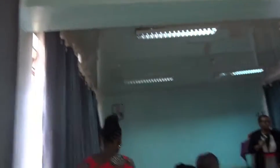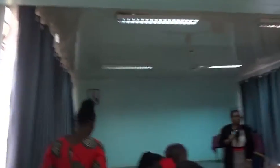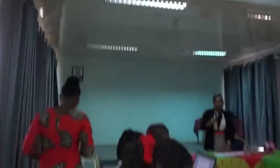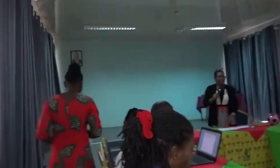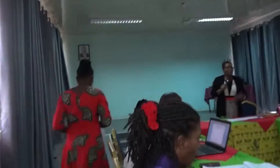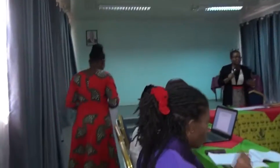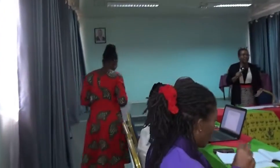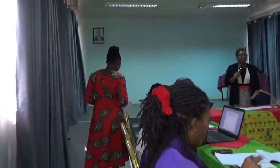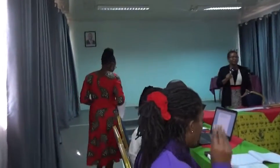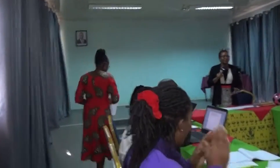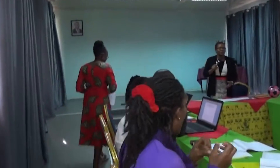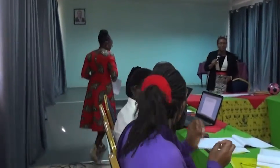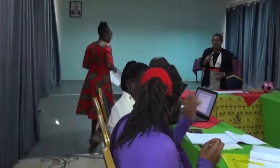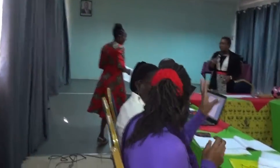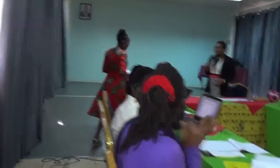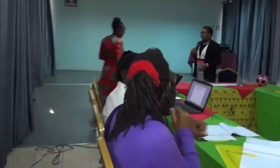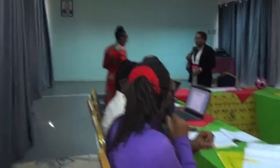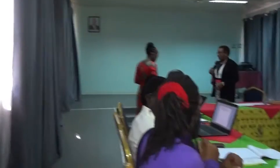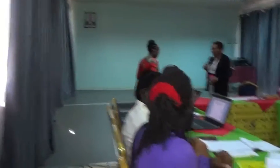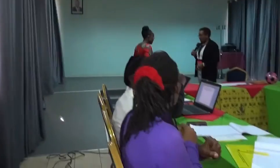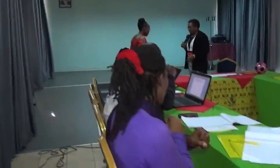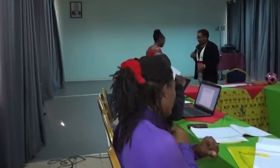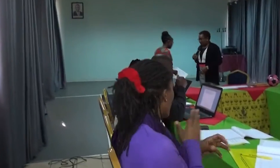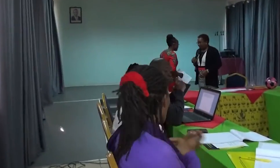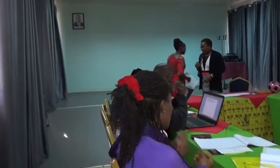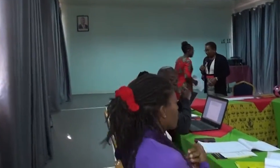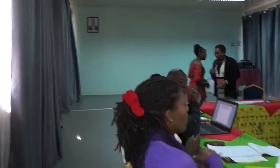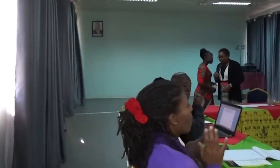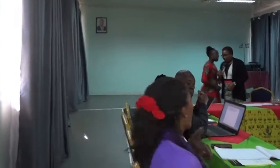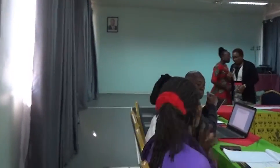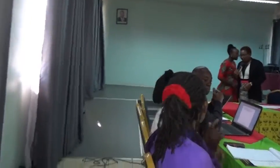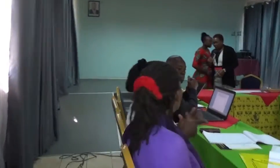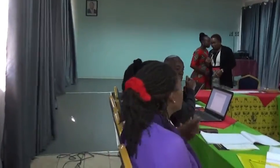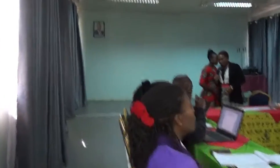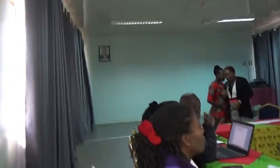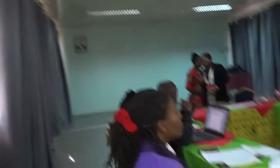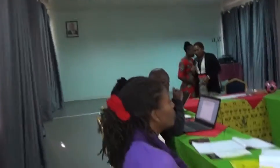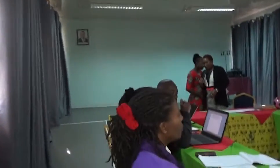able to explain that you learned yesterday. Right now,